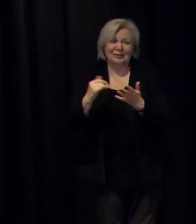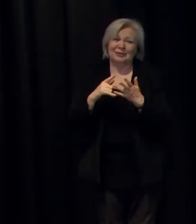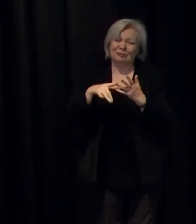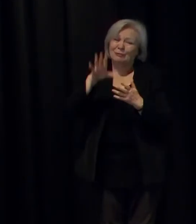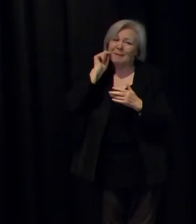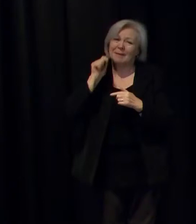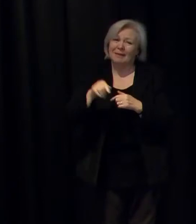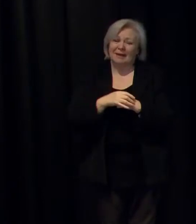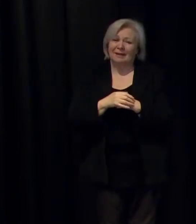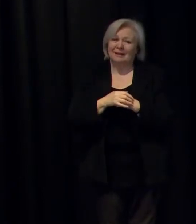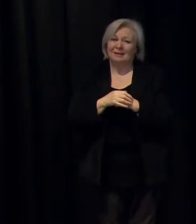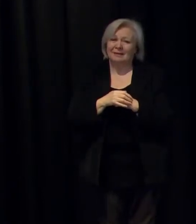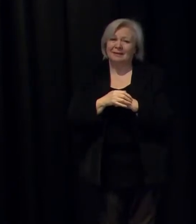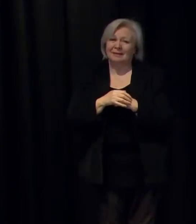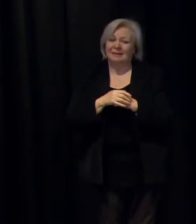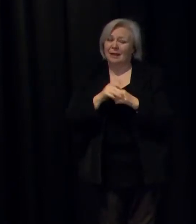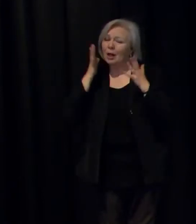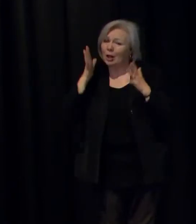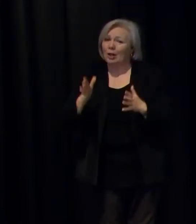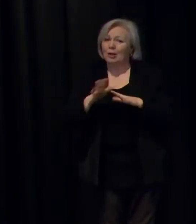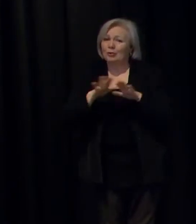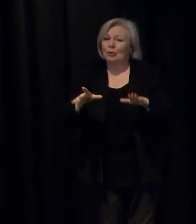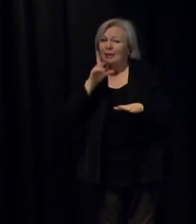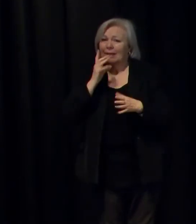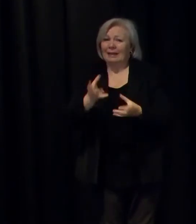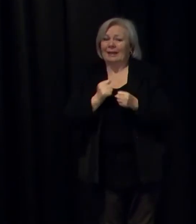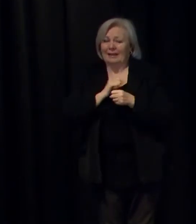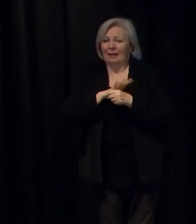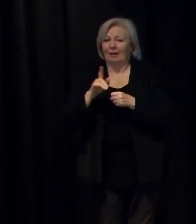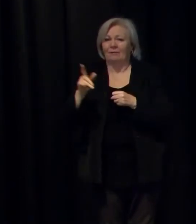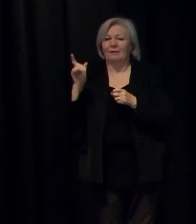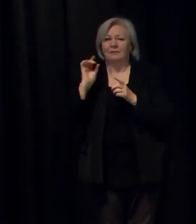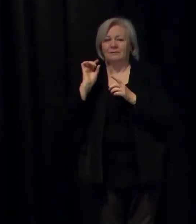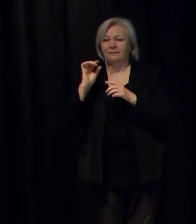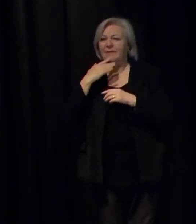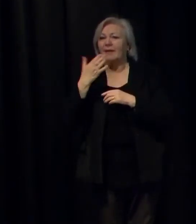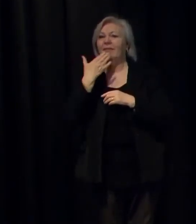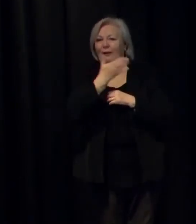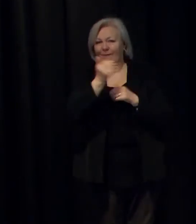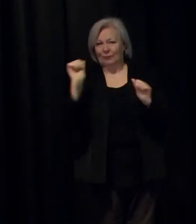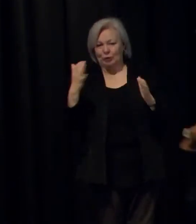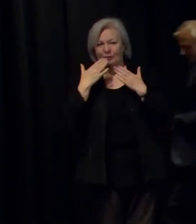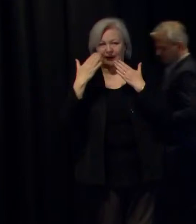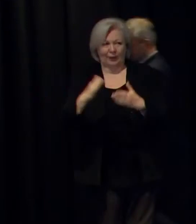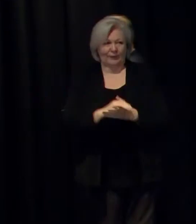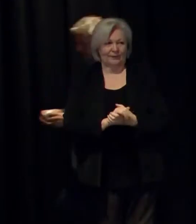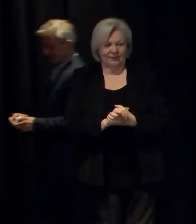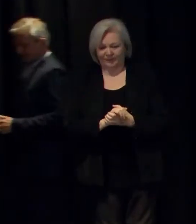absolutely will be young kids. All right. Thank you all very much. Thanks all. Thank you. Thank you.